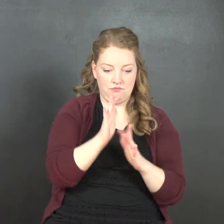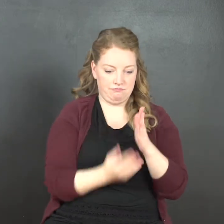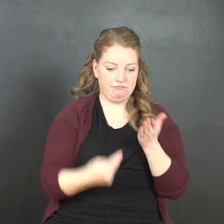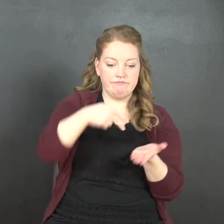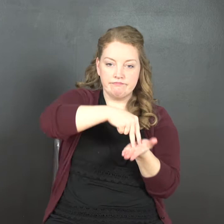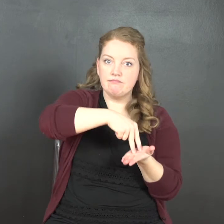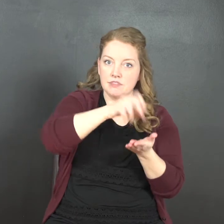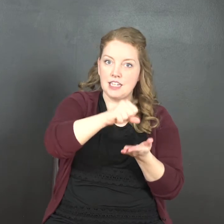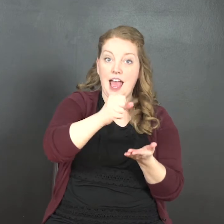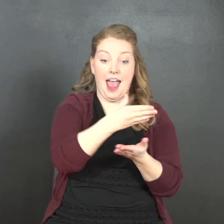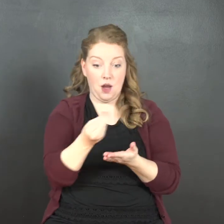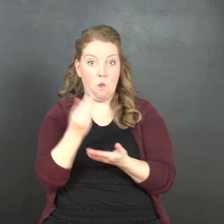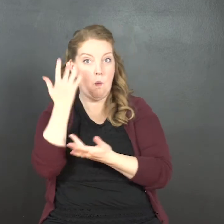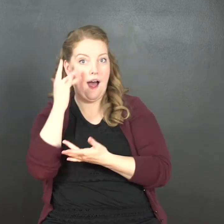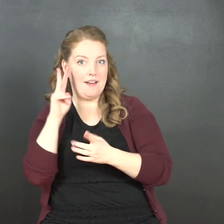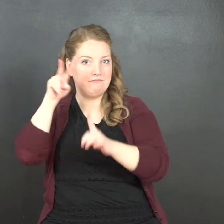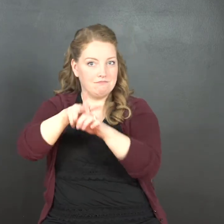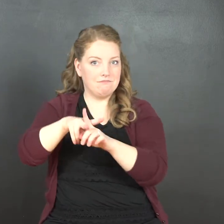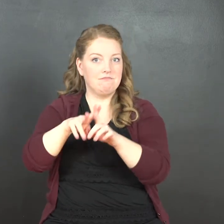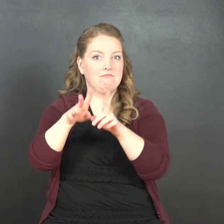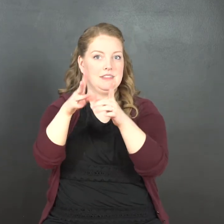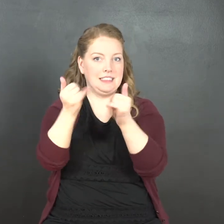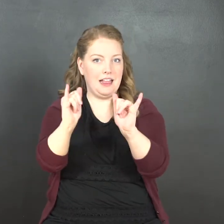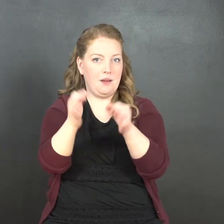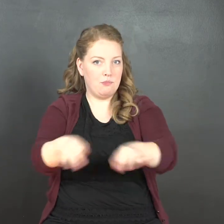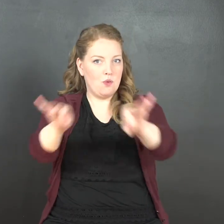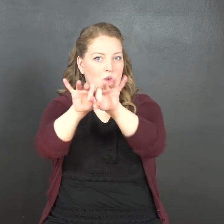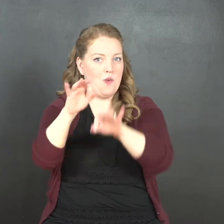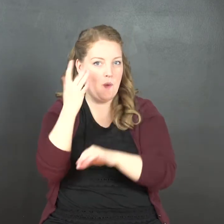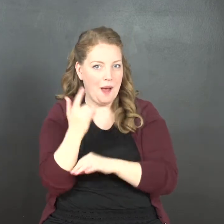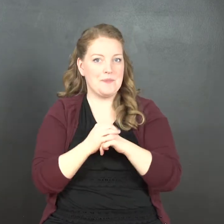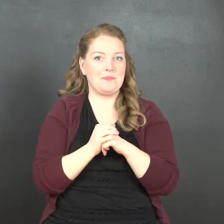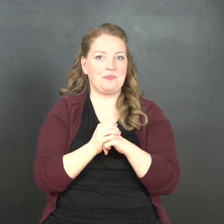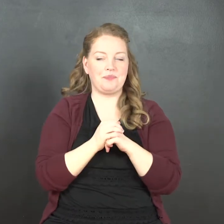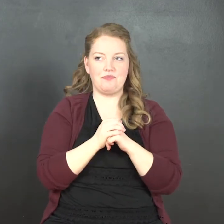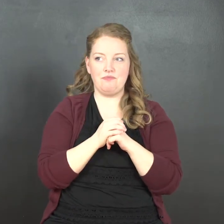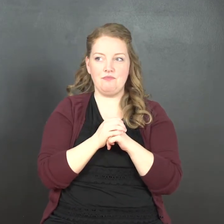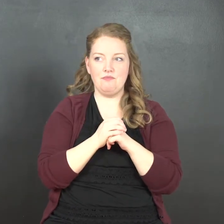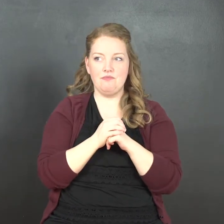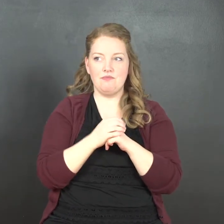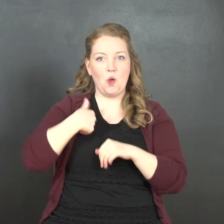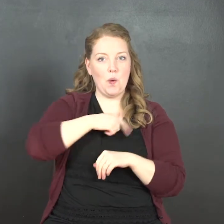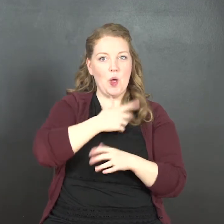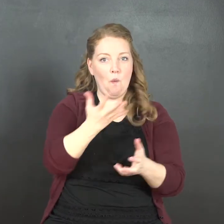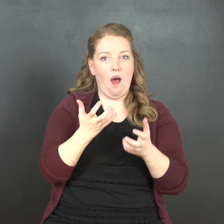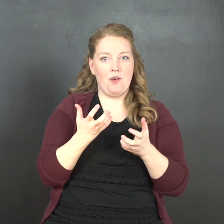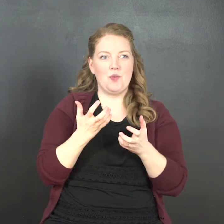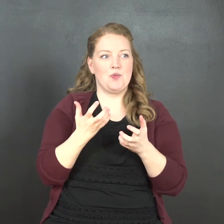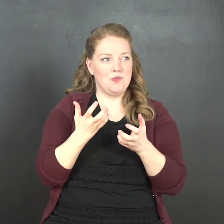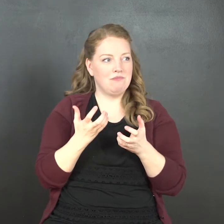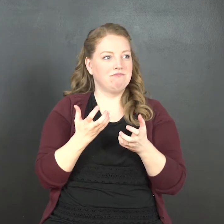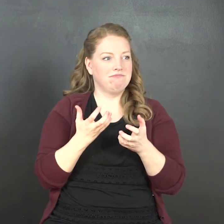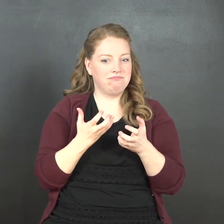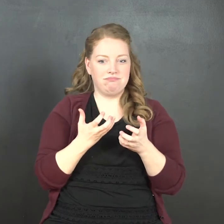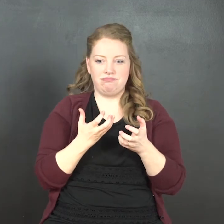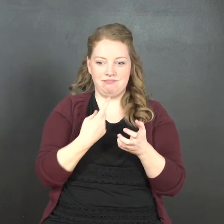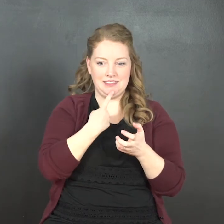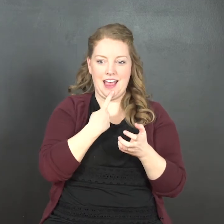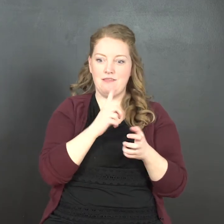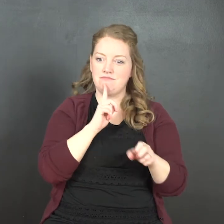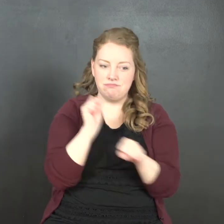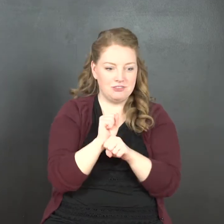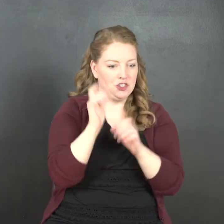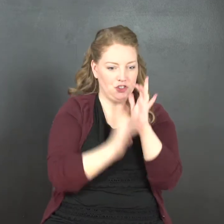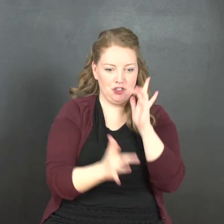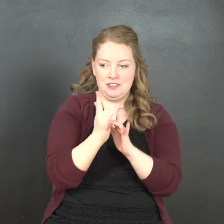resurrection, but really of the relevance of the resurrection. It's kind of an up-to-date, kind of an up-to-the-minute, actually, a relevance of